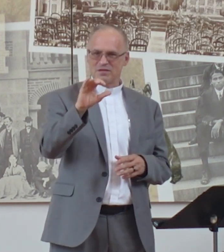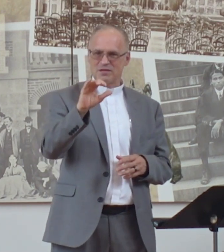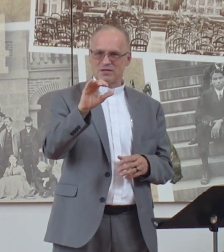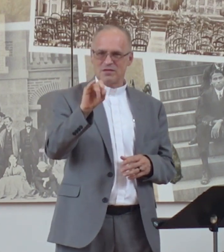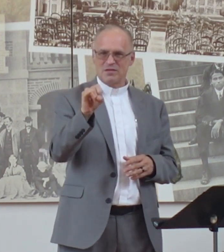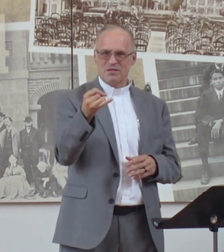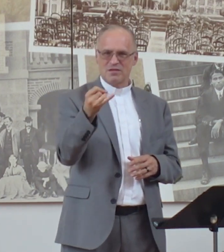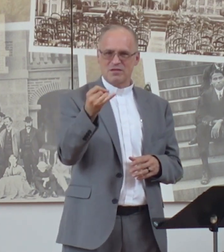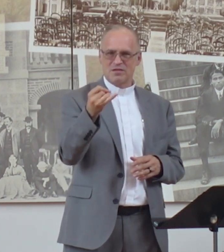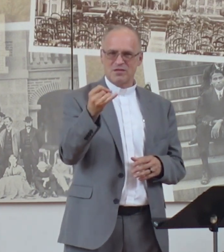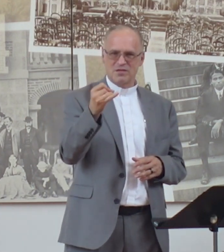program.